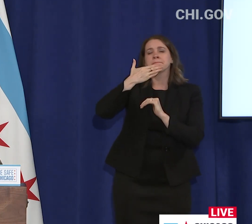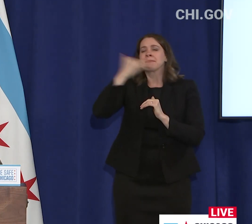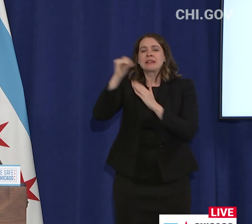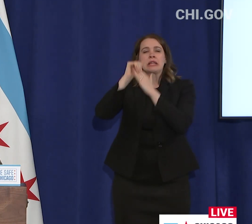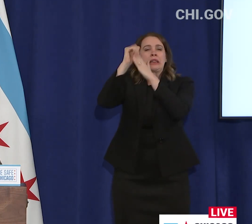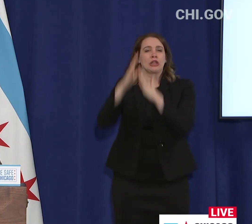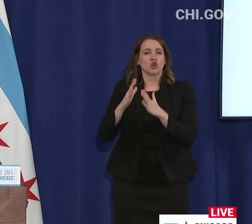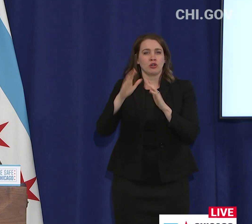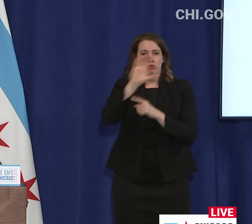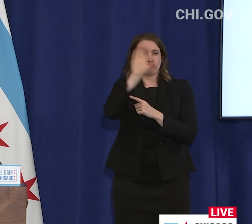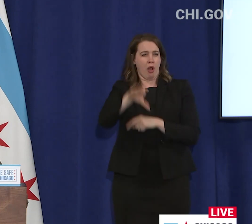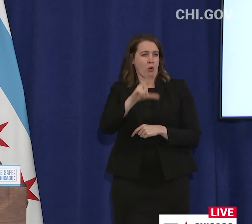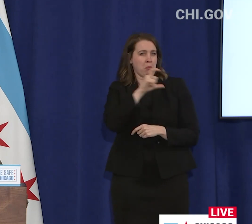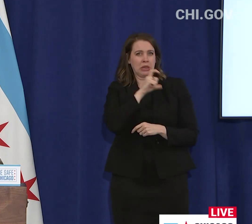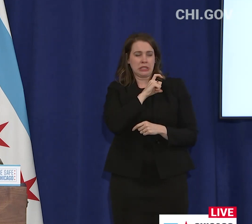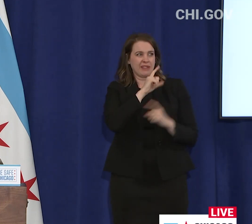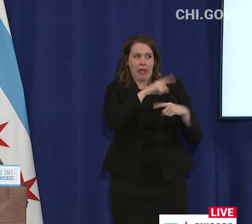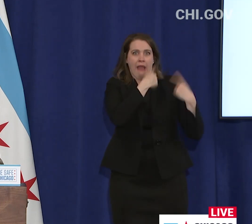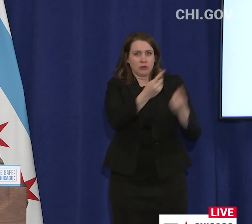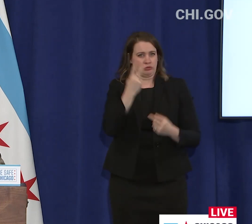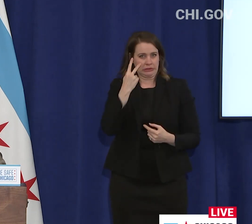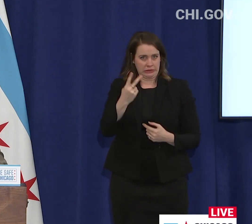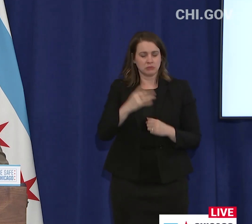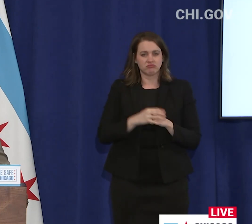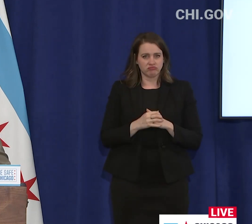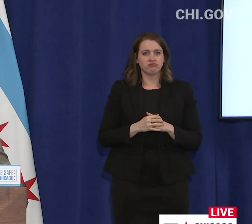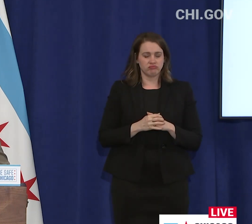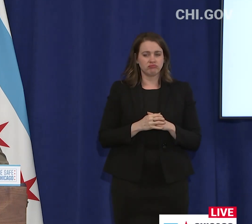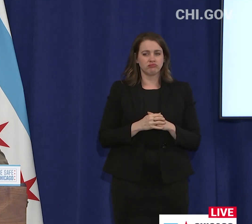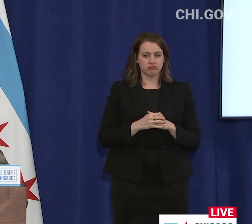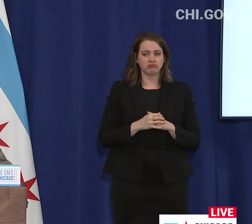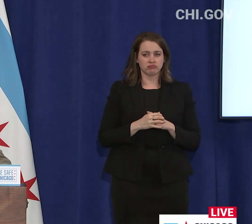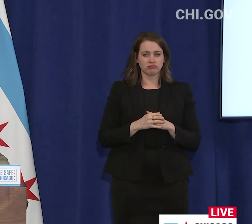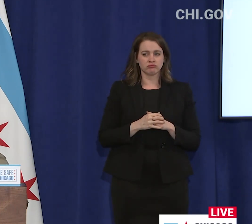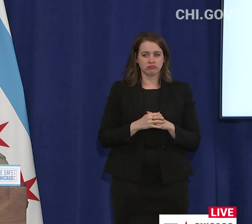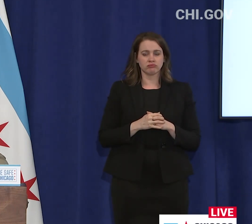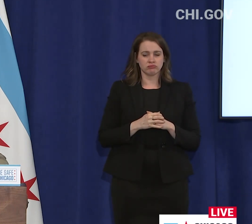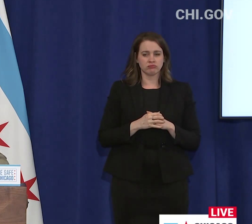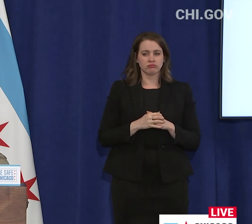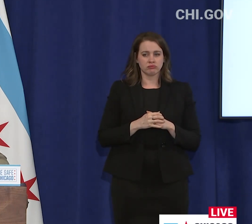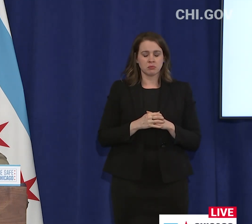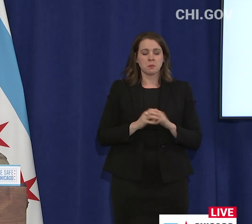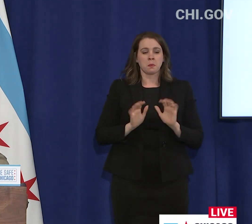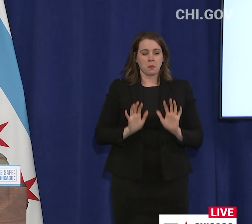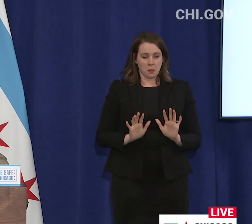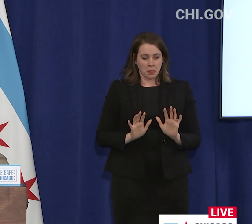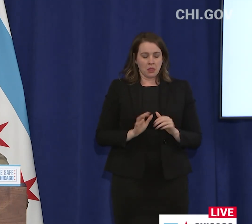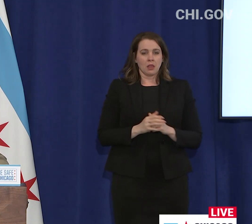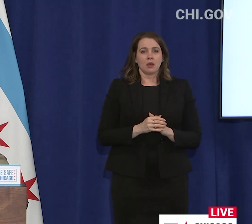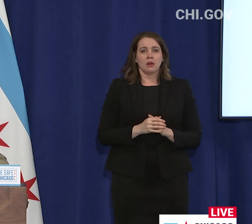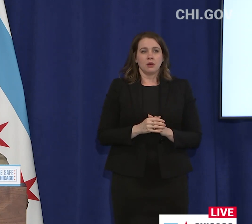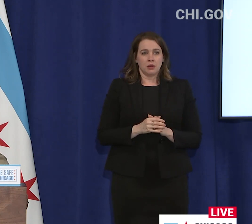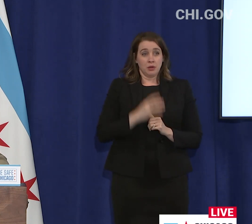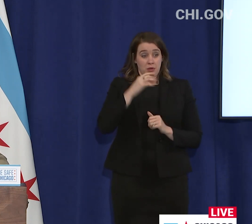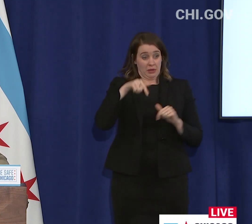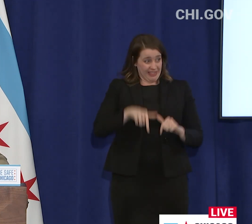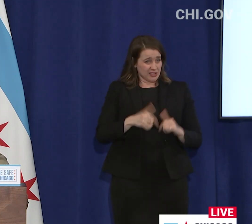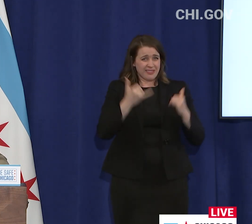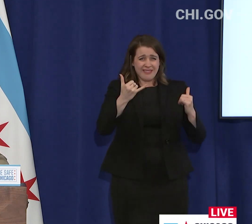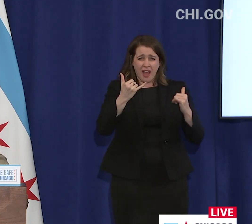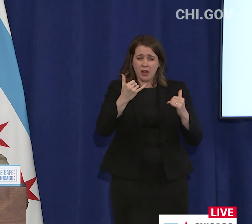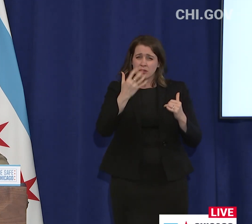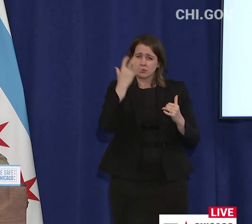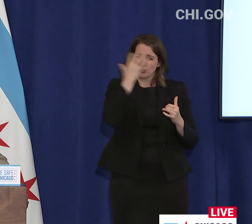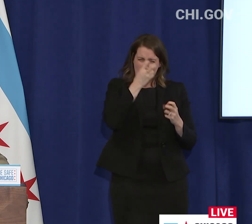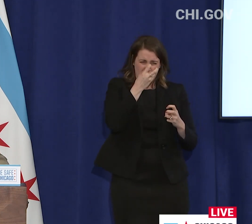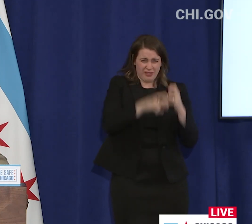Department has ever been graced to have. Now, Getting through this most challenging time is going